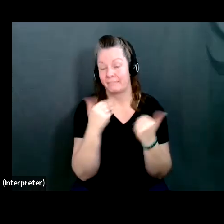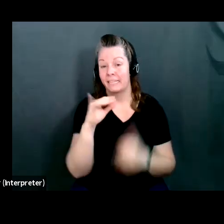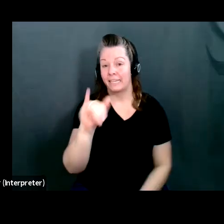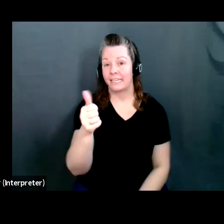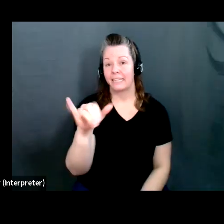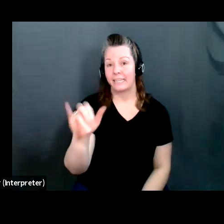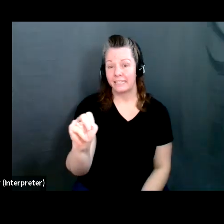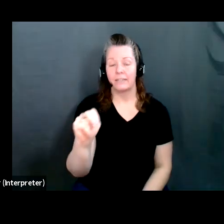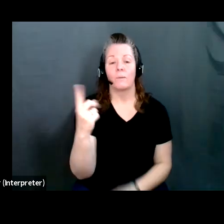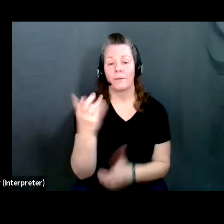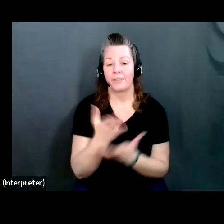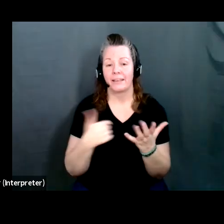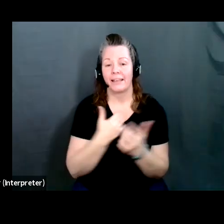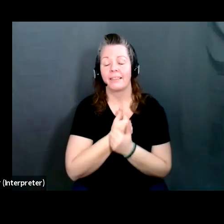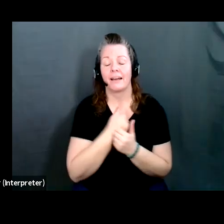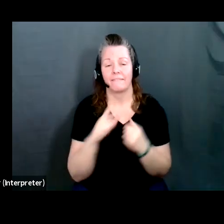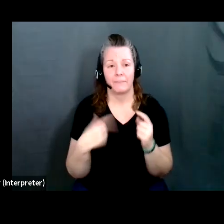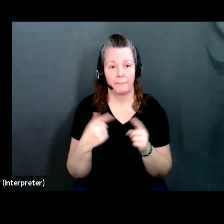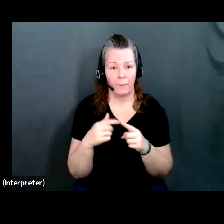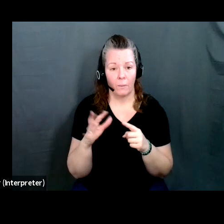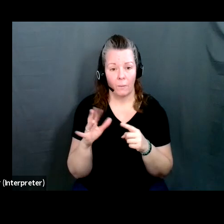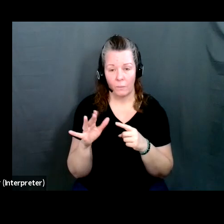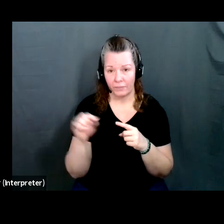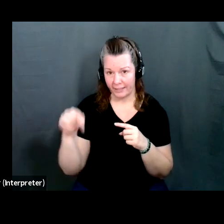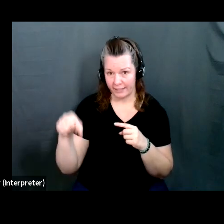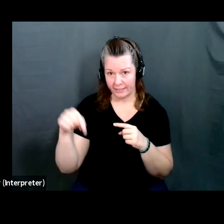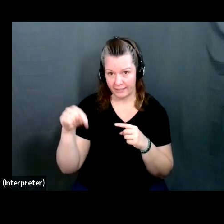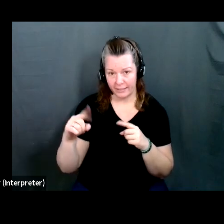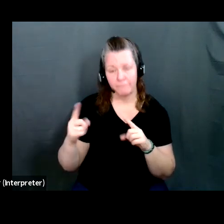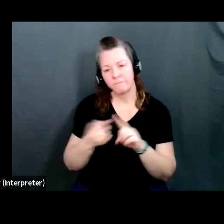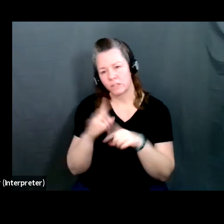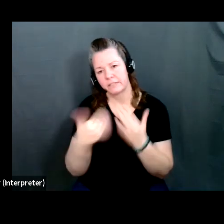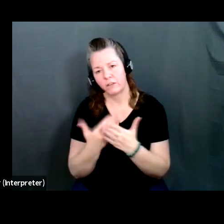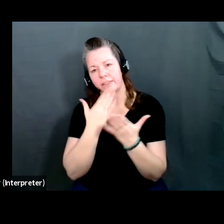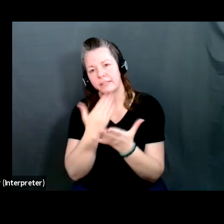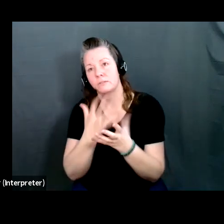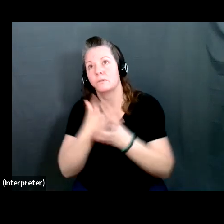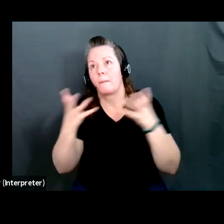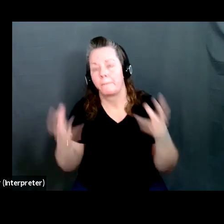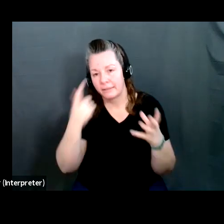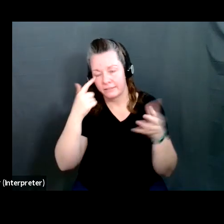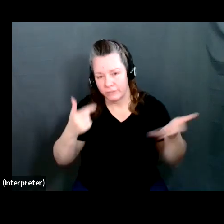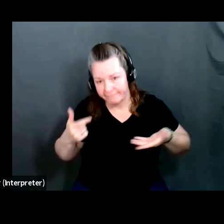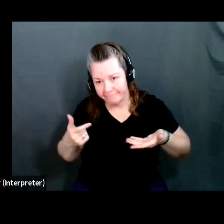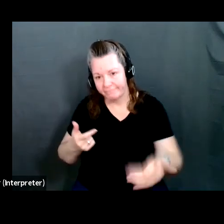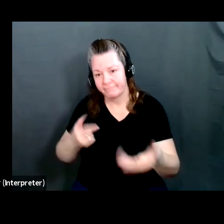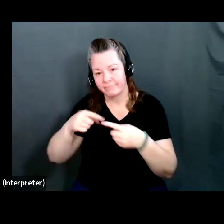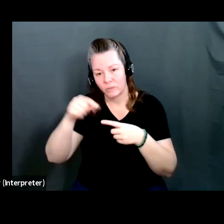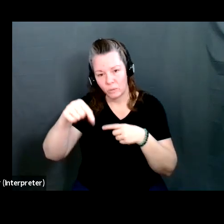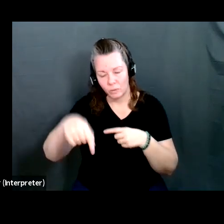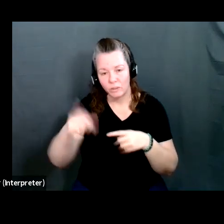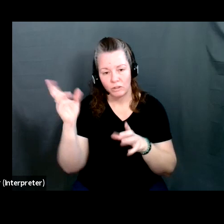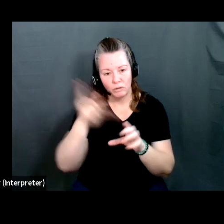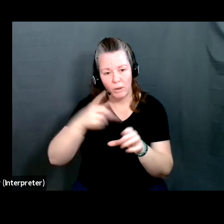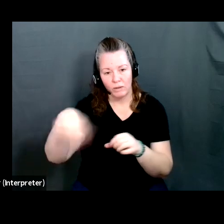things that I loved about this, first of all, thank you so much for having me come and join you all